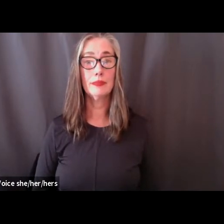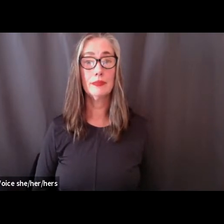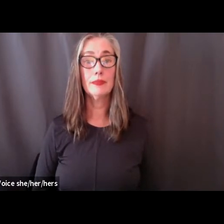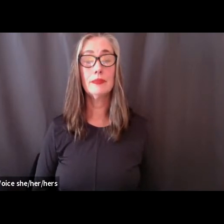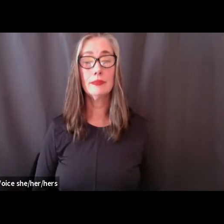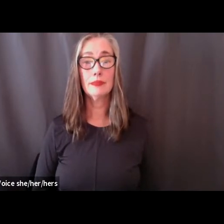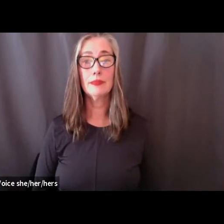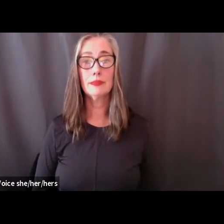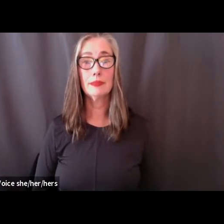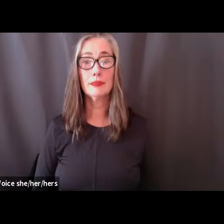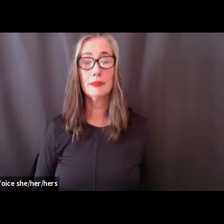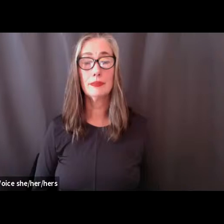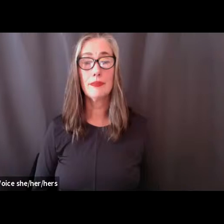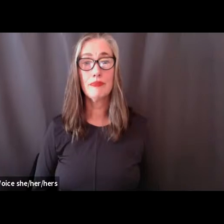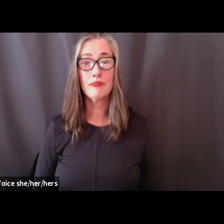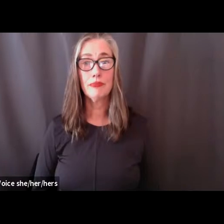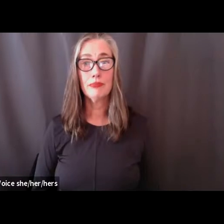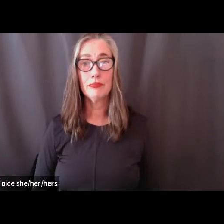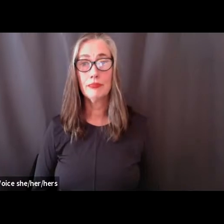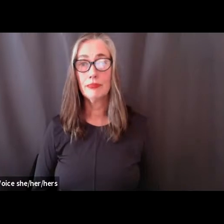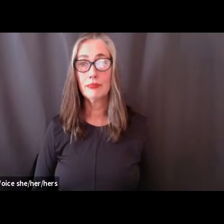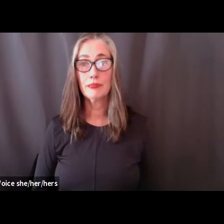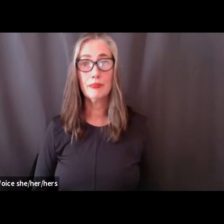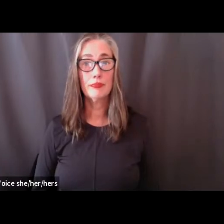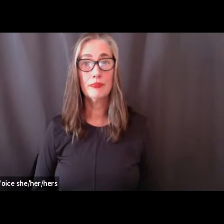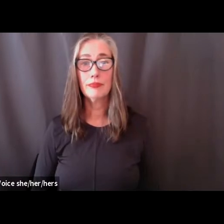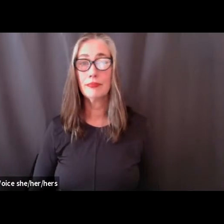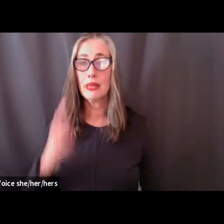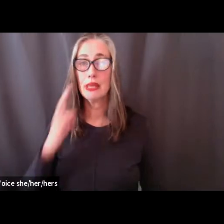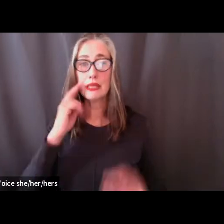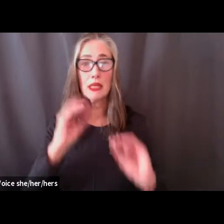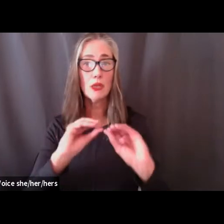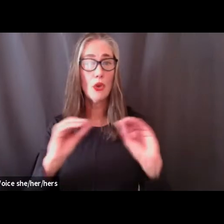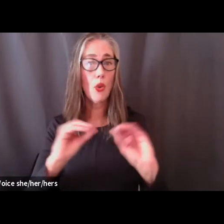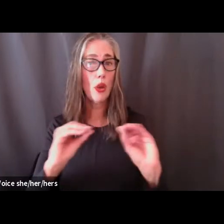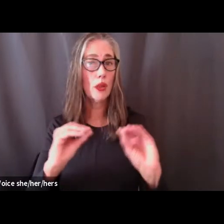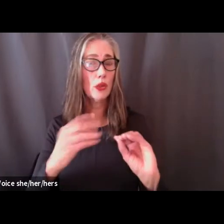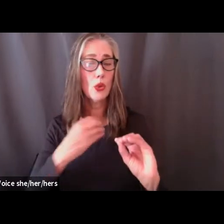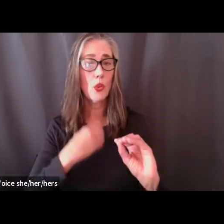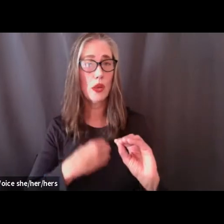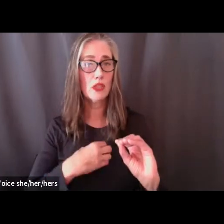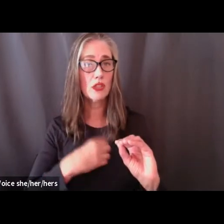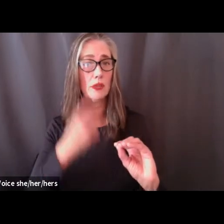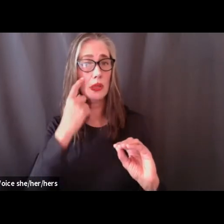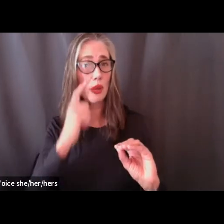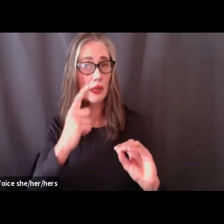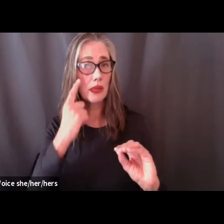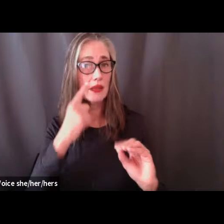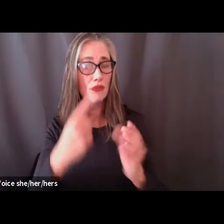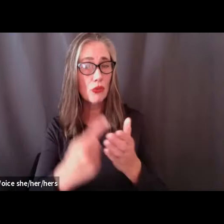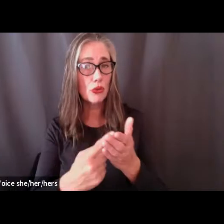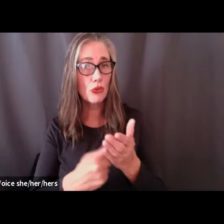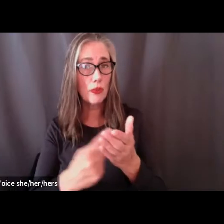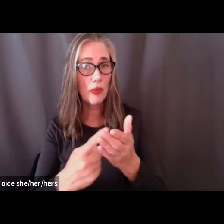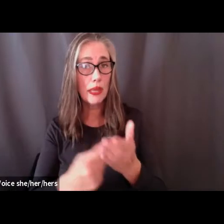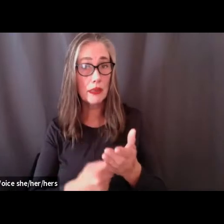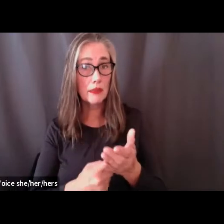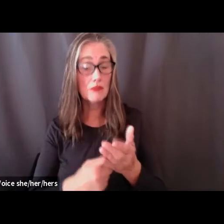Okay. I don't see anyone wishing to be recognized or debate this item. We could go to a